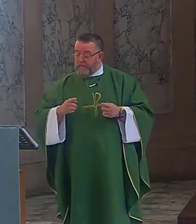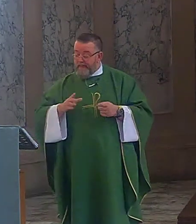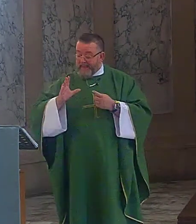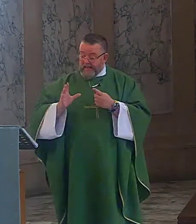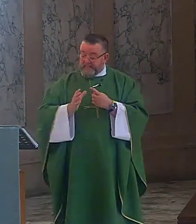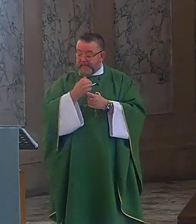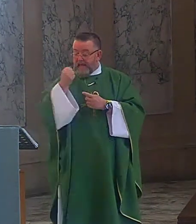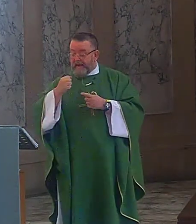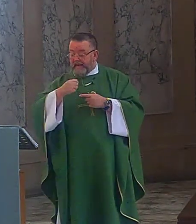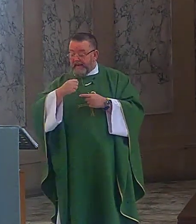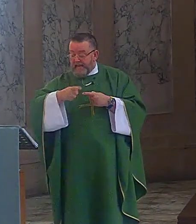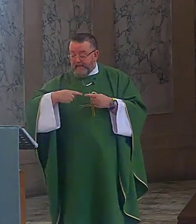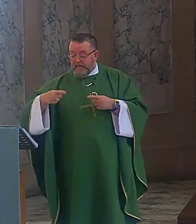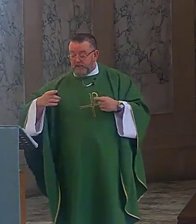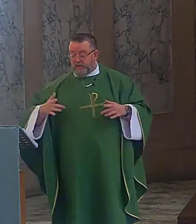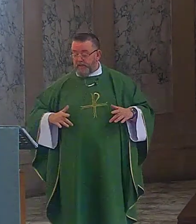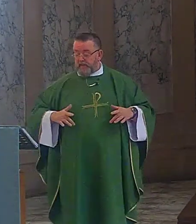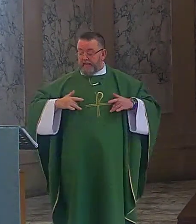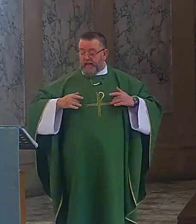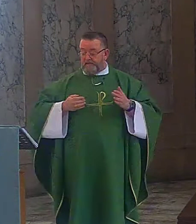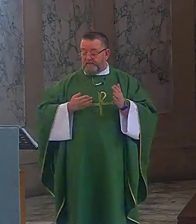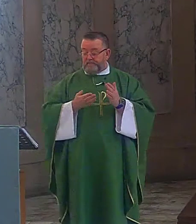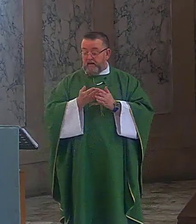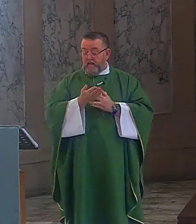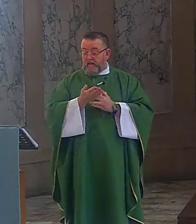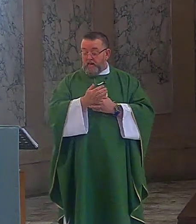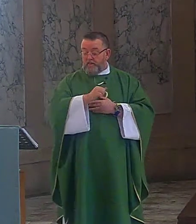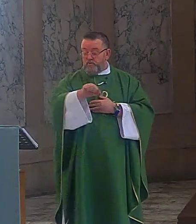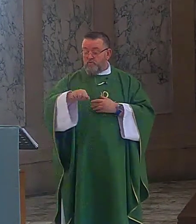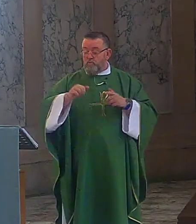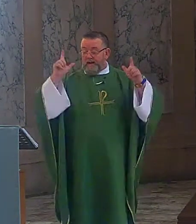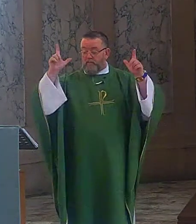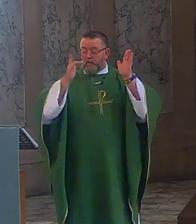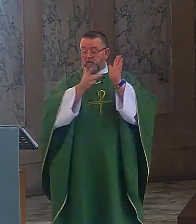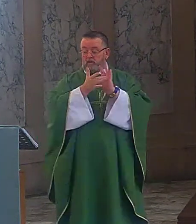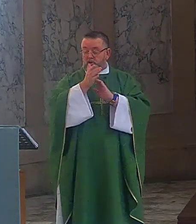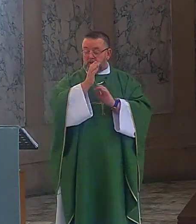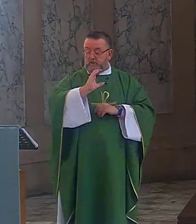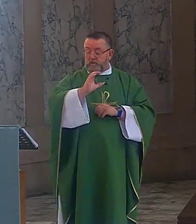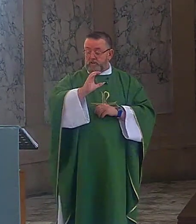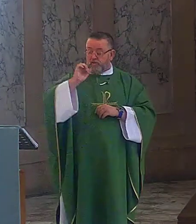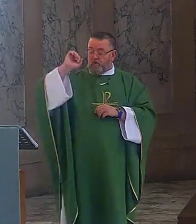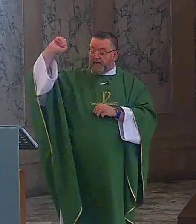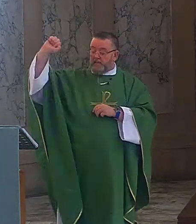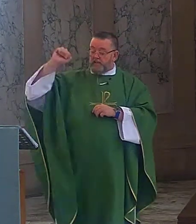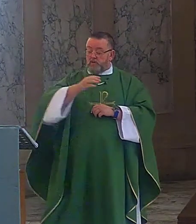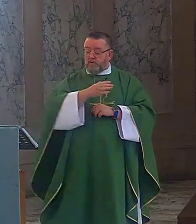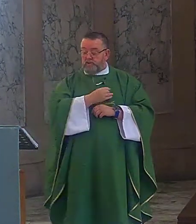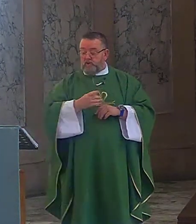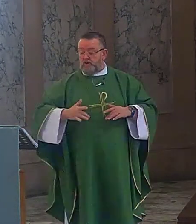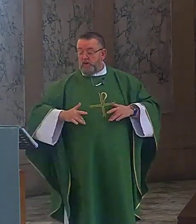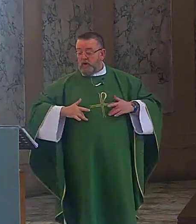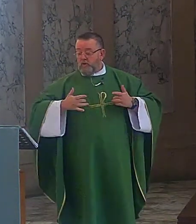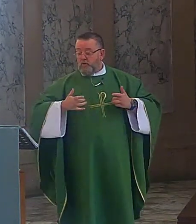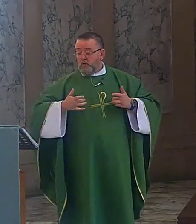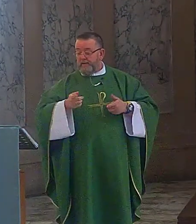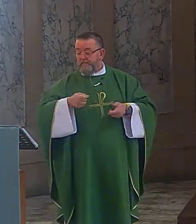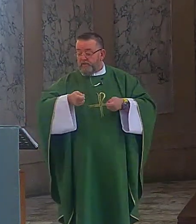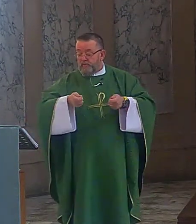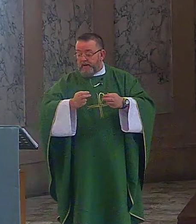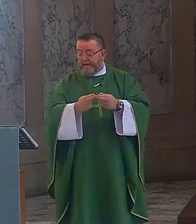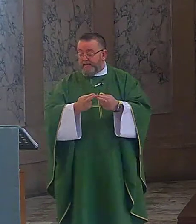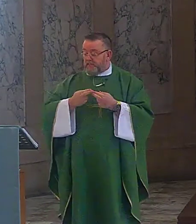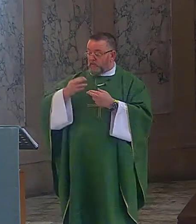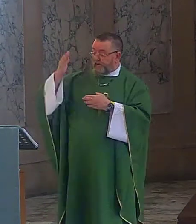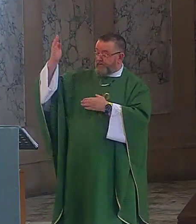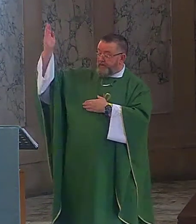we may attain eternal life through our Lord Jesus Christ, your Son, who lives